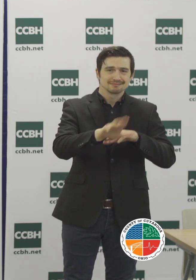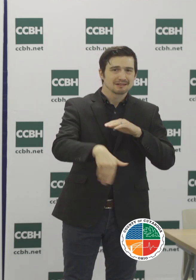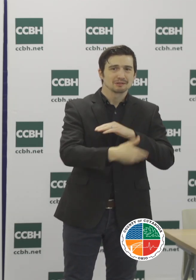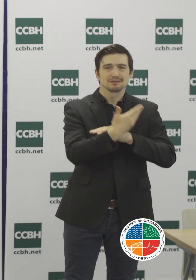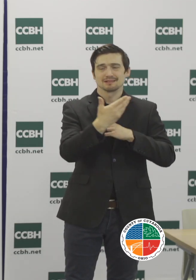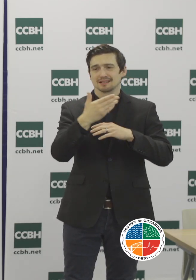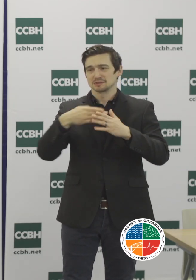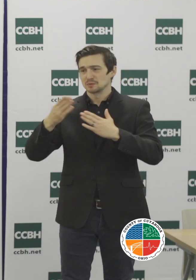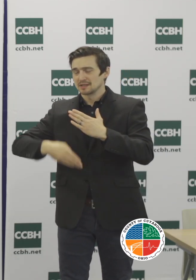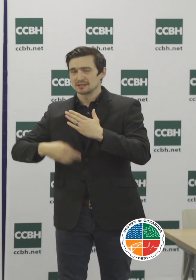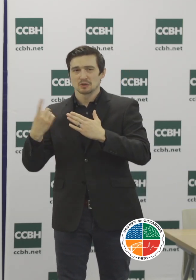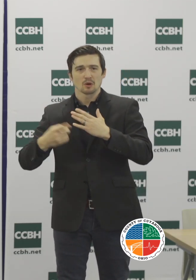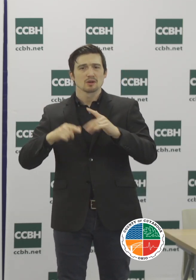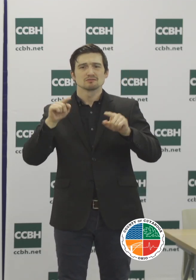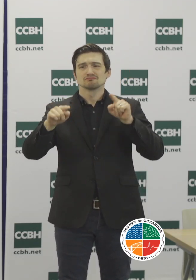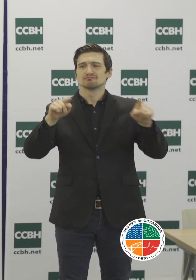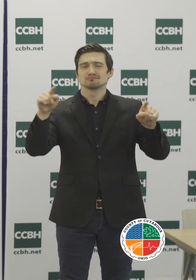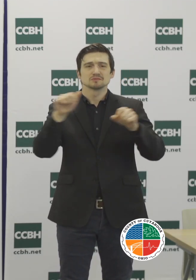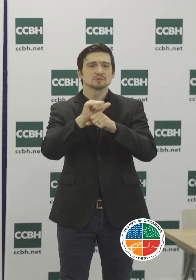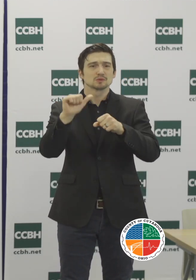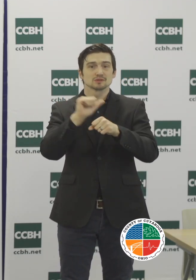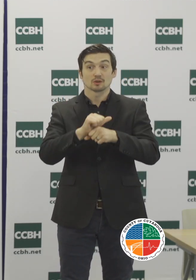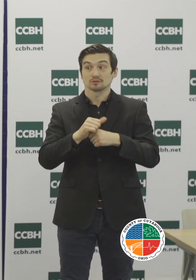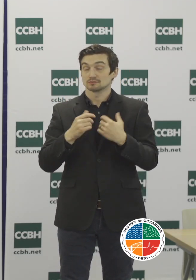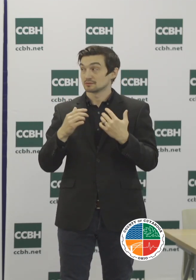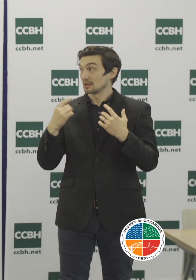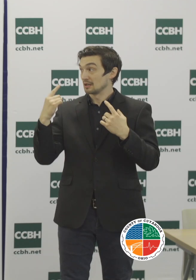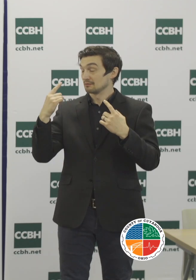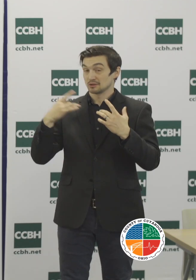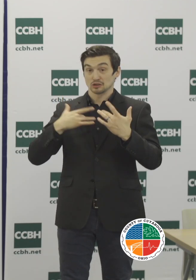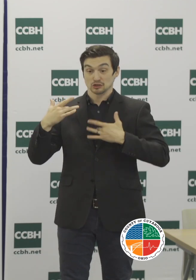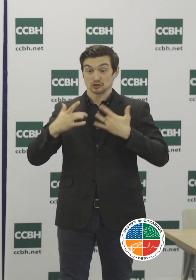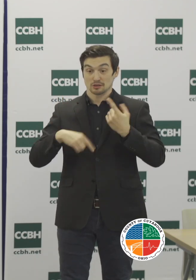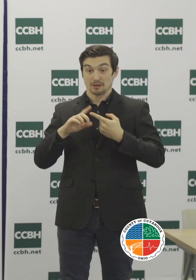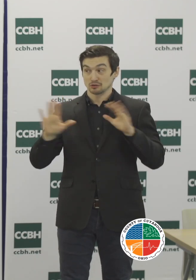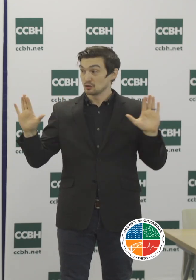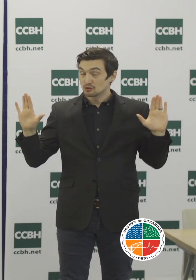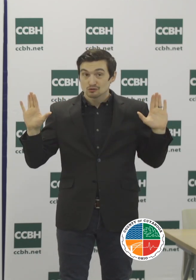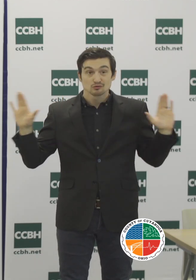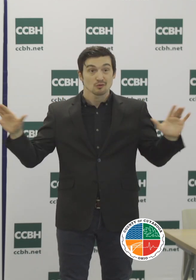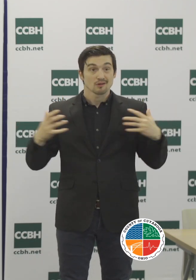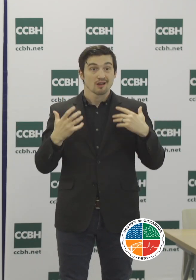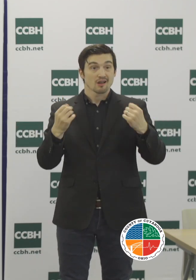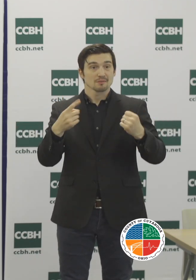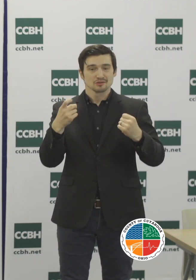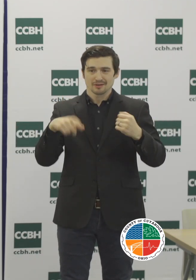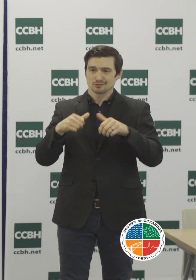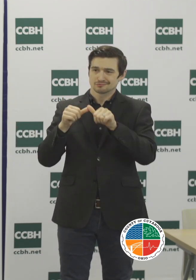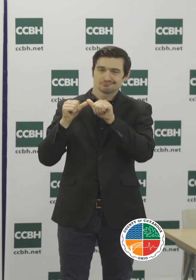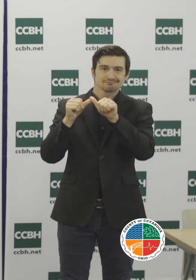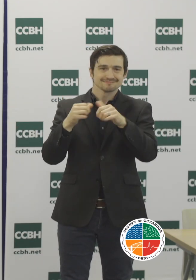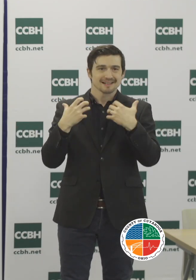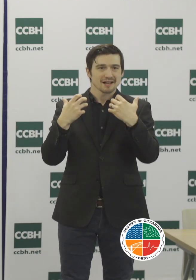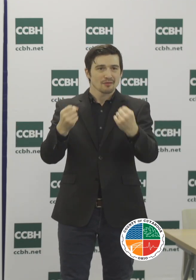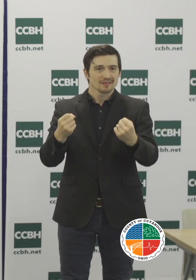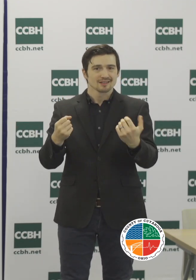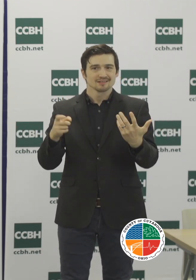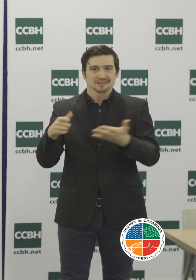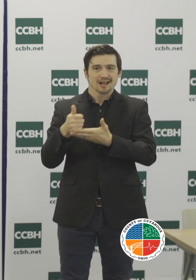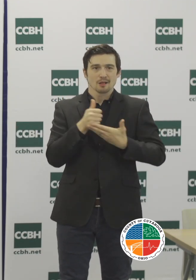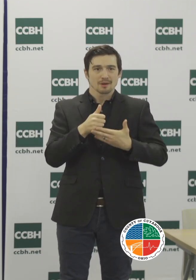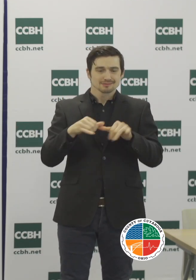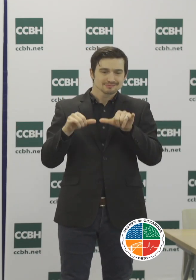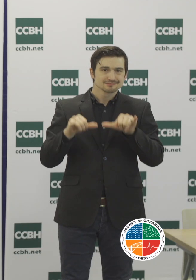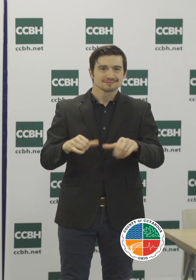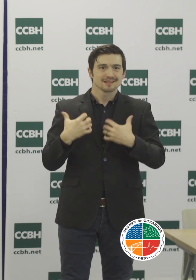working, and you know, I'm worried about your health because you got to stay healthy to help the rest of us stay healthy. And so take